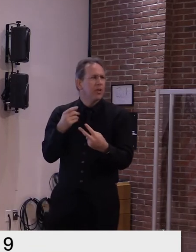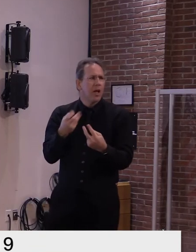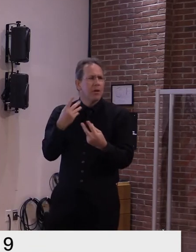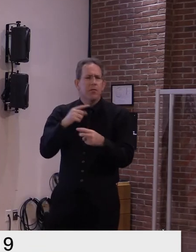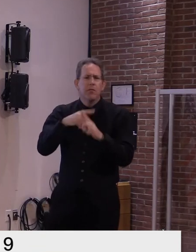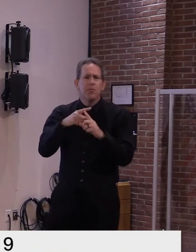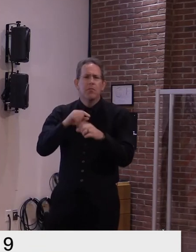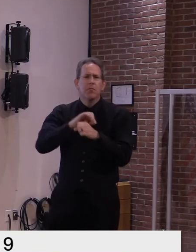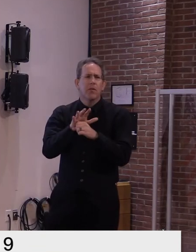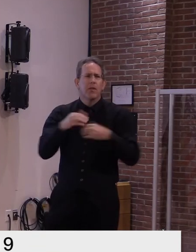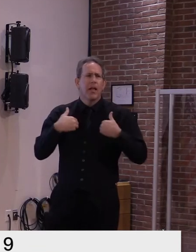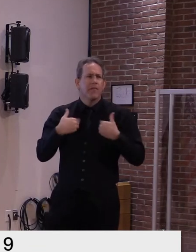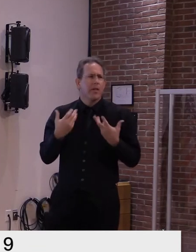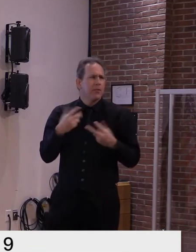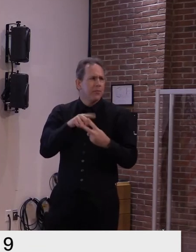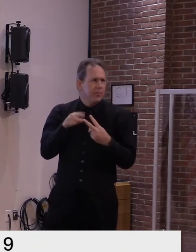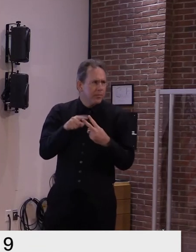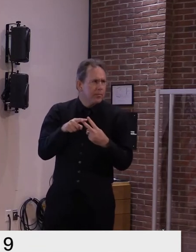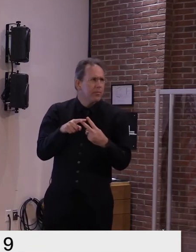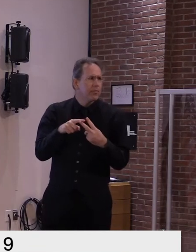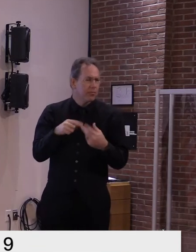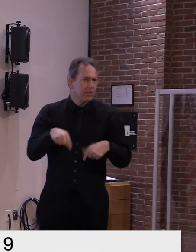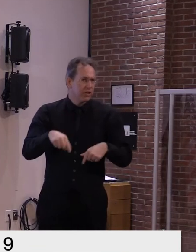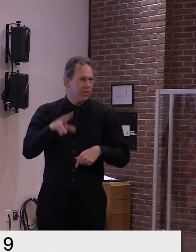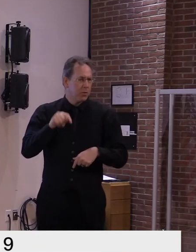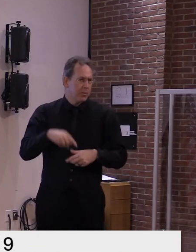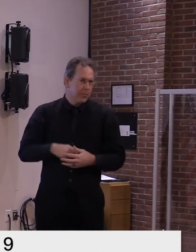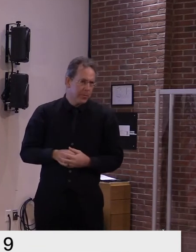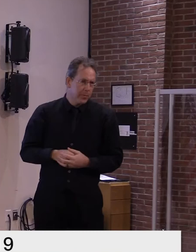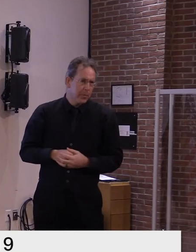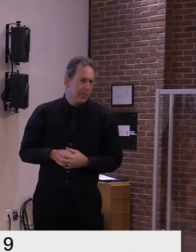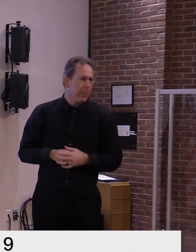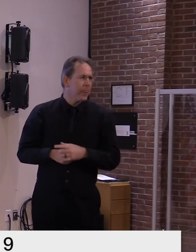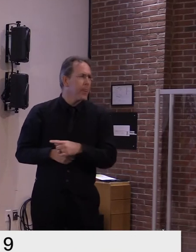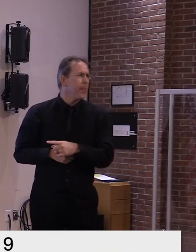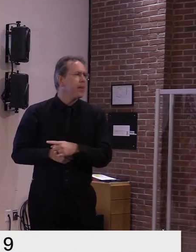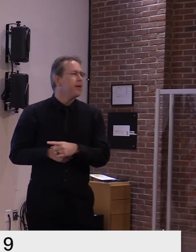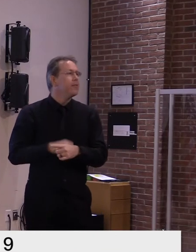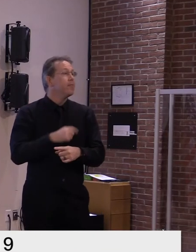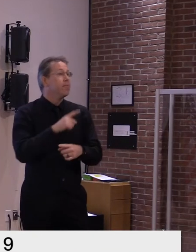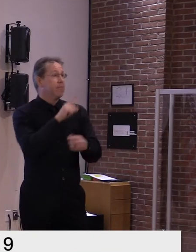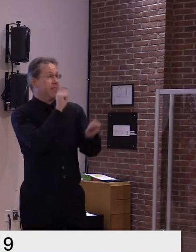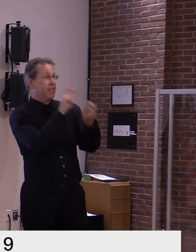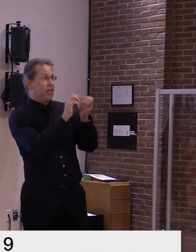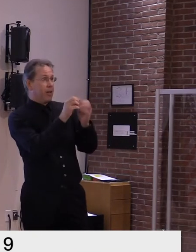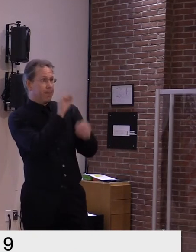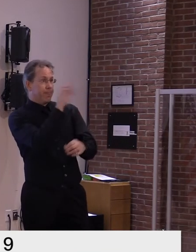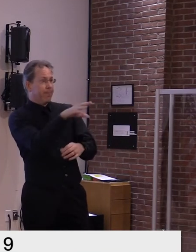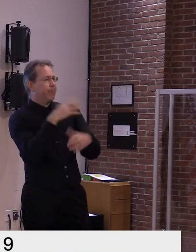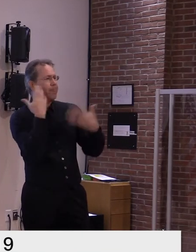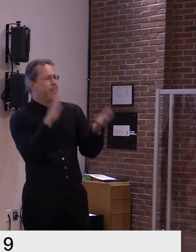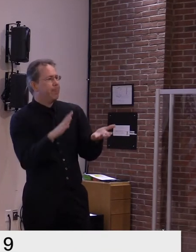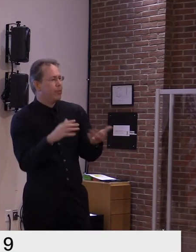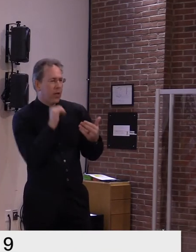State? Yeah, Greg, I don't have the precise numbers. This is sort of, I put it in because